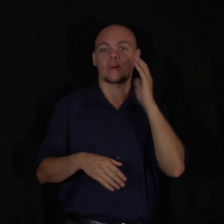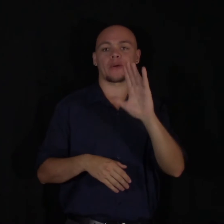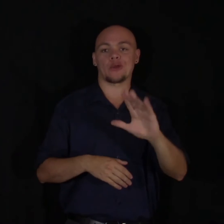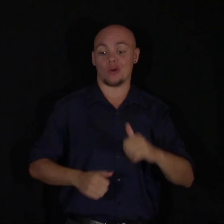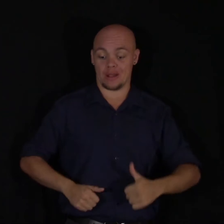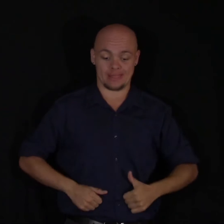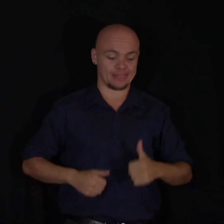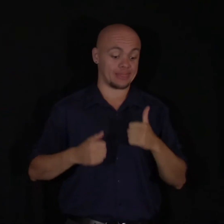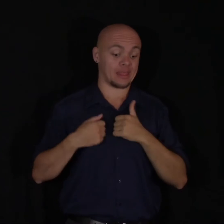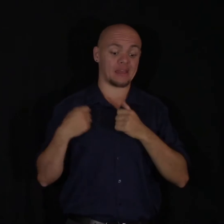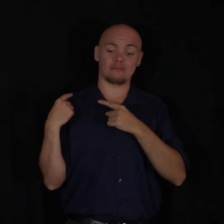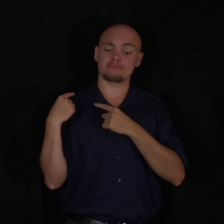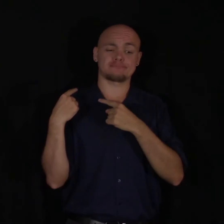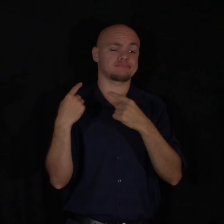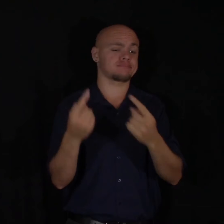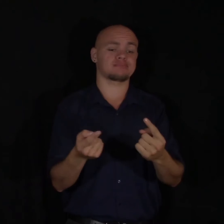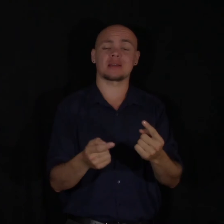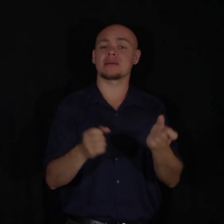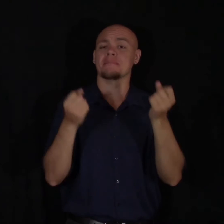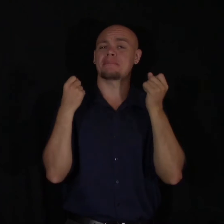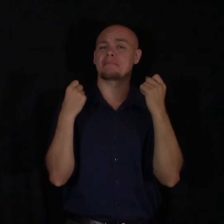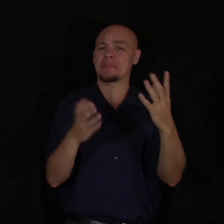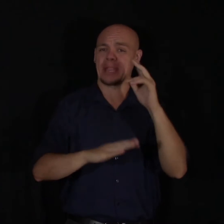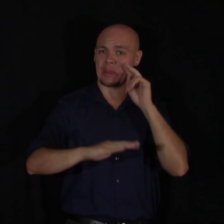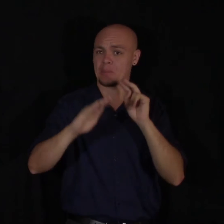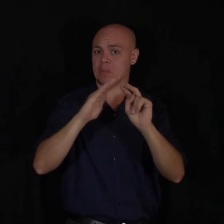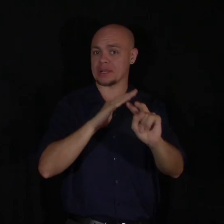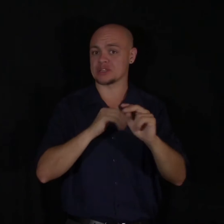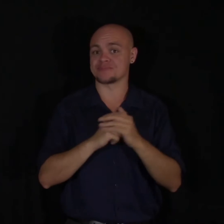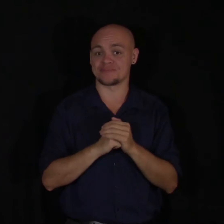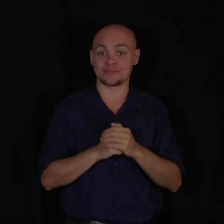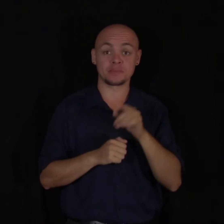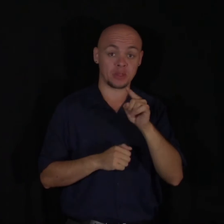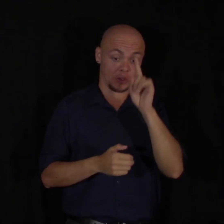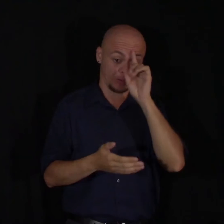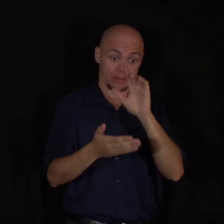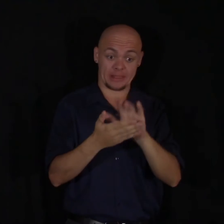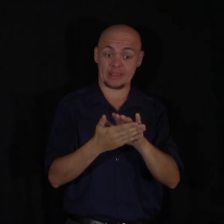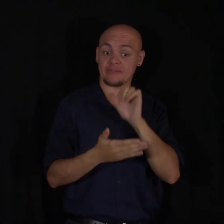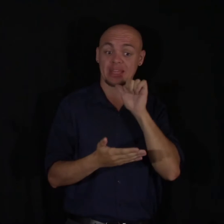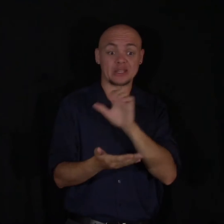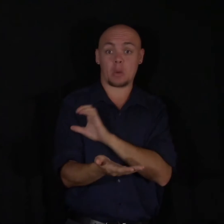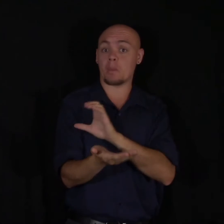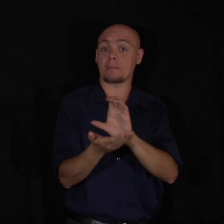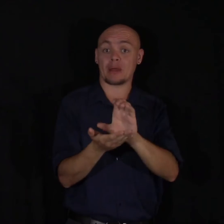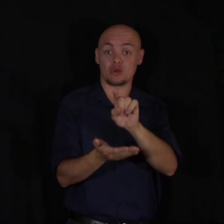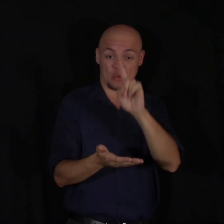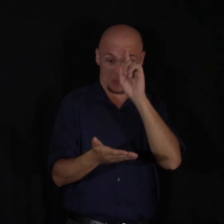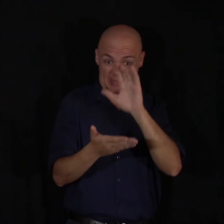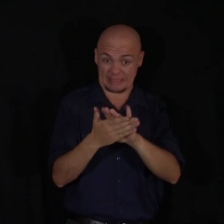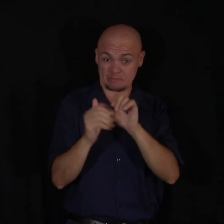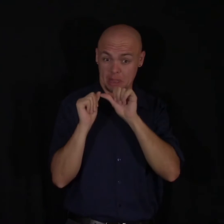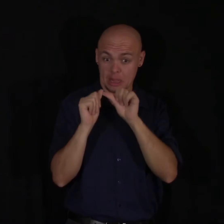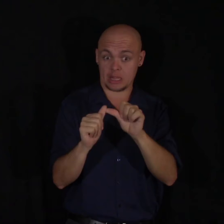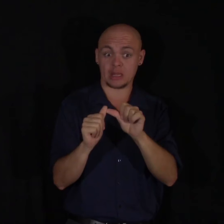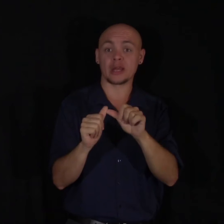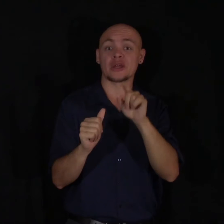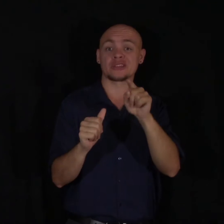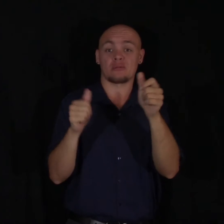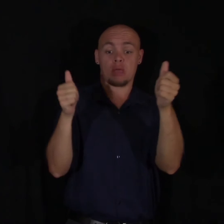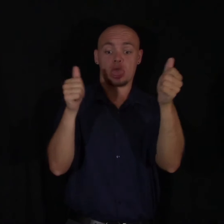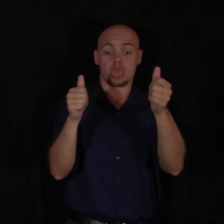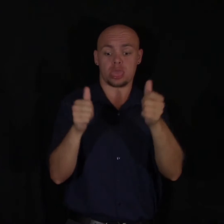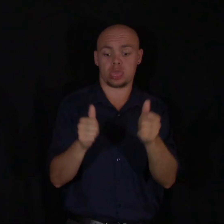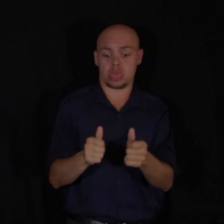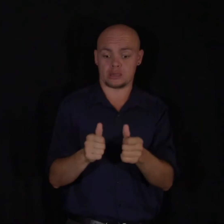whole life? If you believe predictions that do not empower you, you will wither away